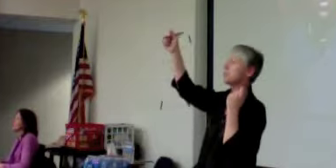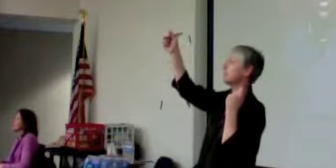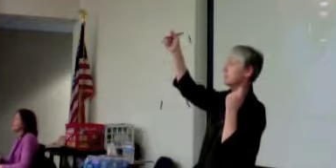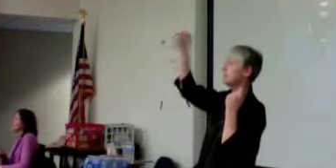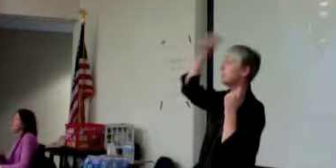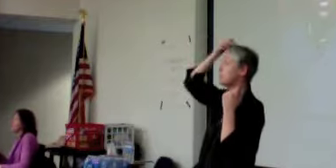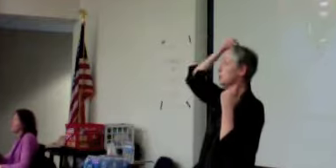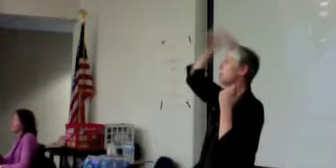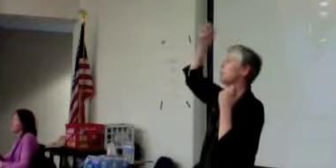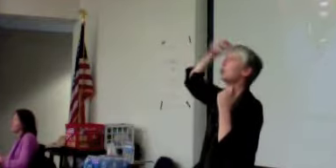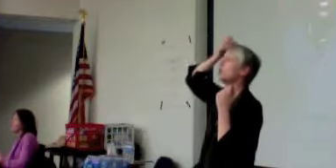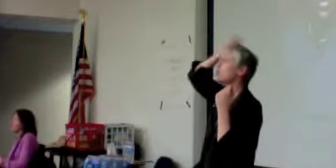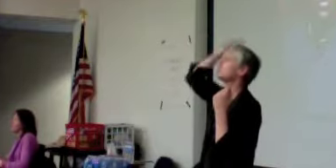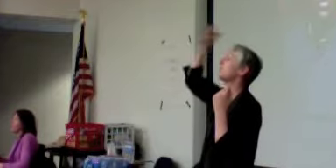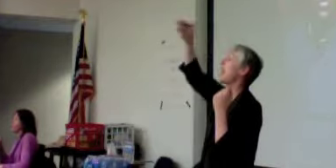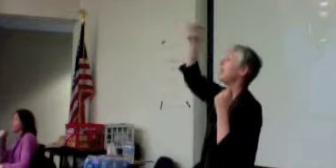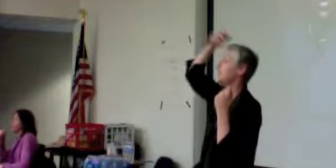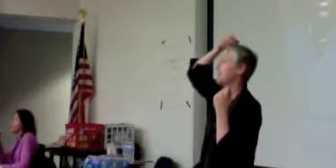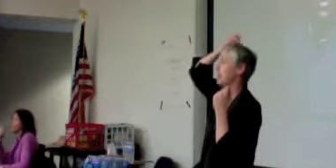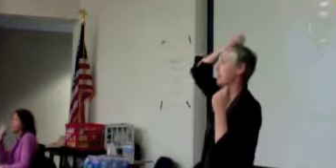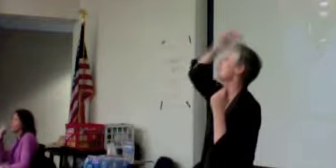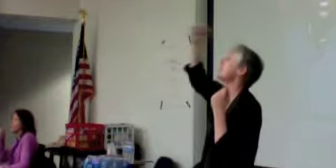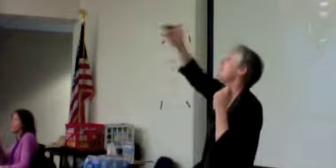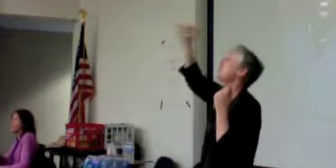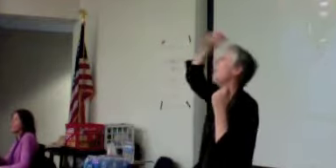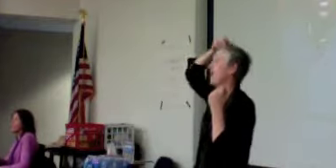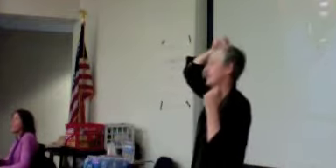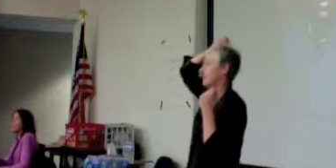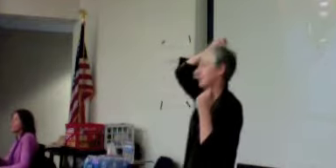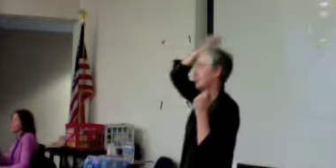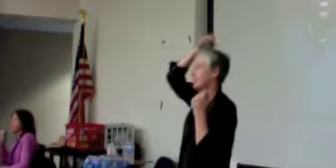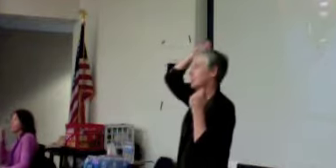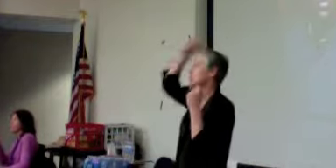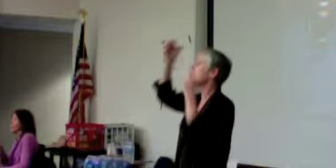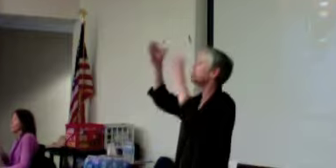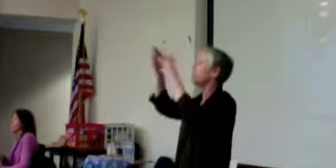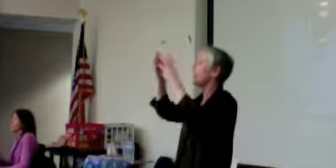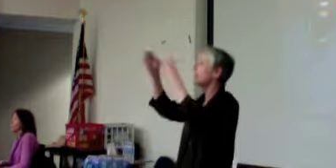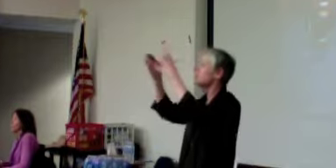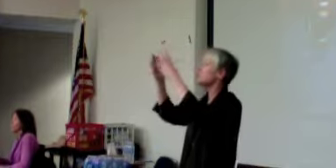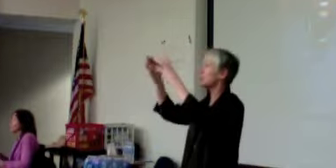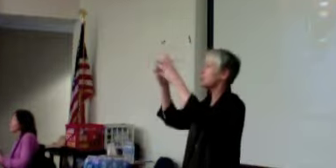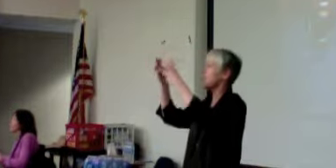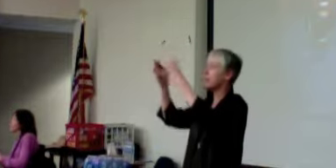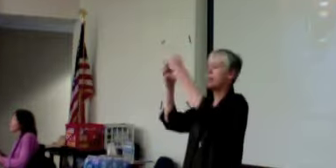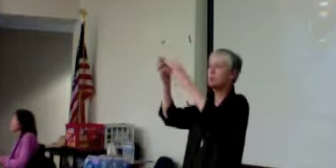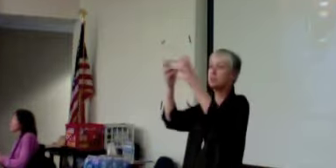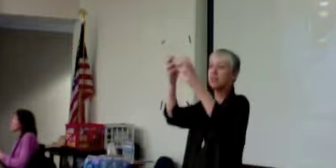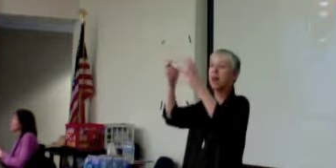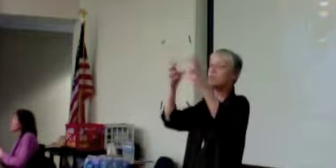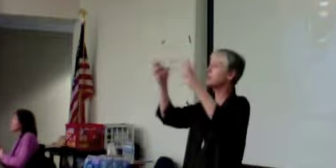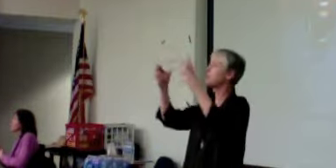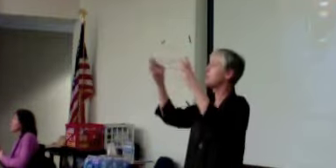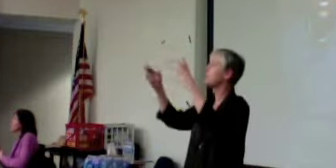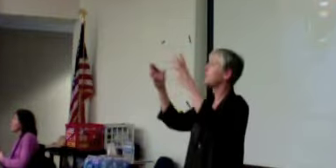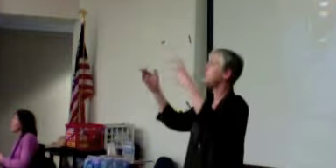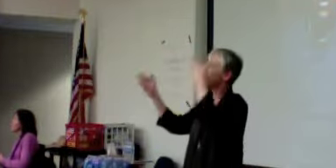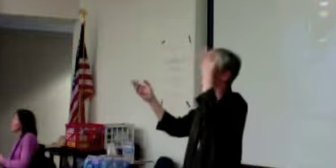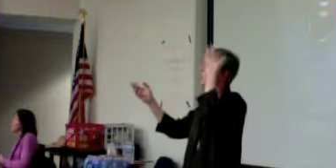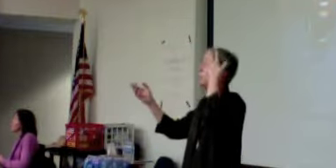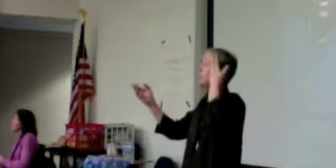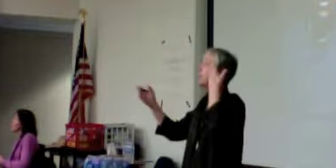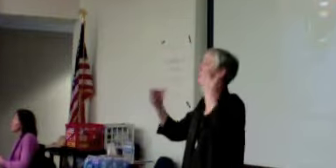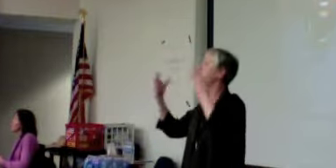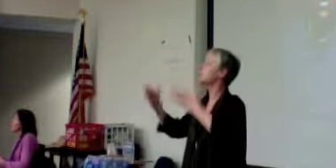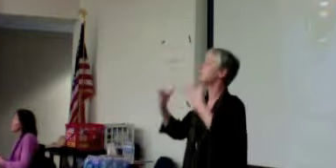that person. You could be the girl who looks for that in these videos if you want. So there's a way in which we're going to start being able to assign sort of different themes